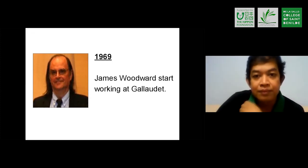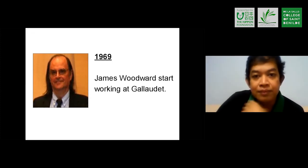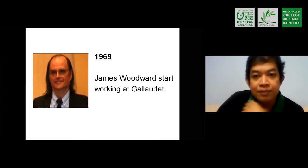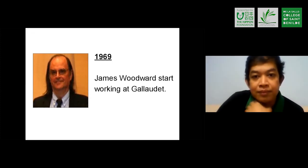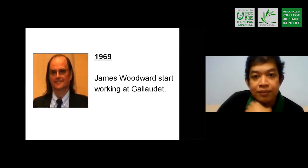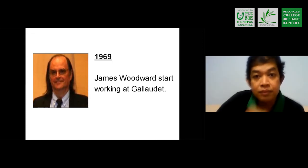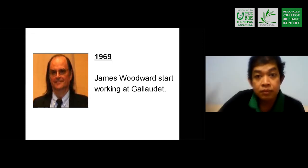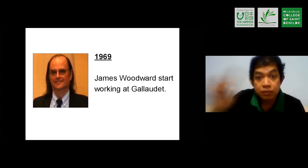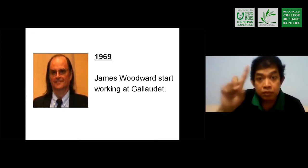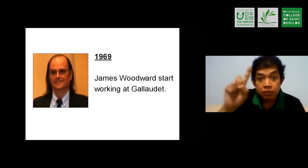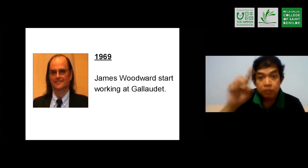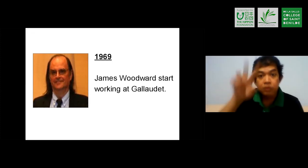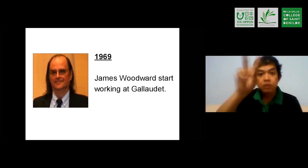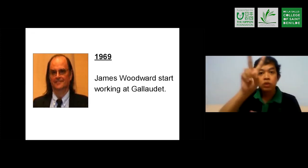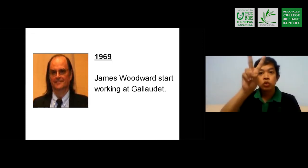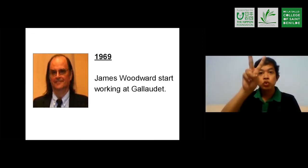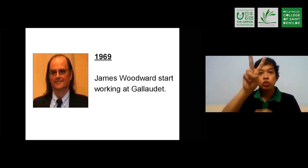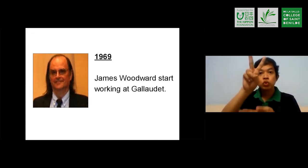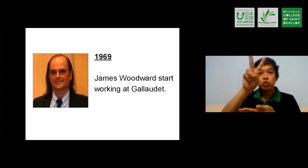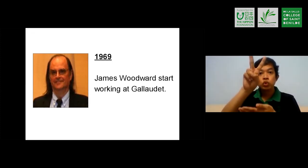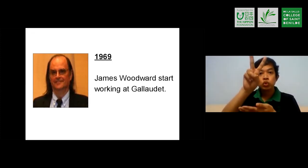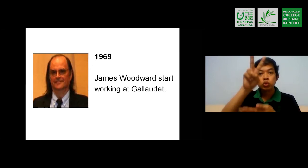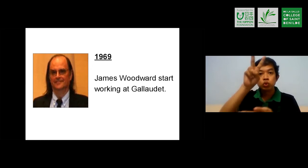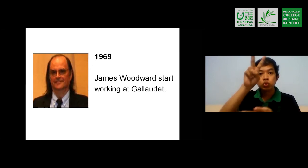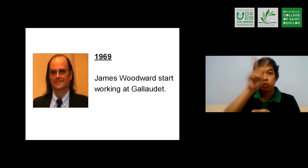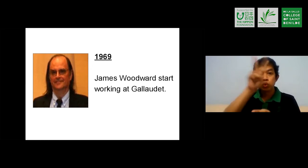sorry, just interpreter clear. Yeah.